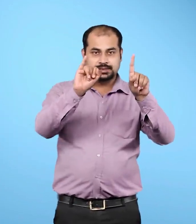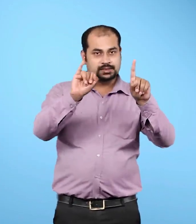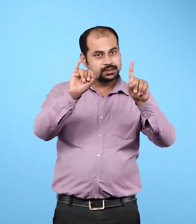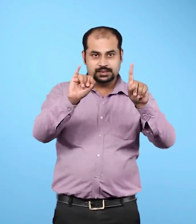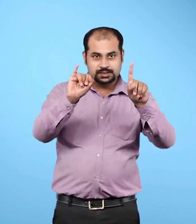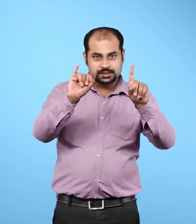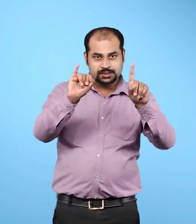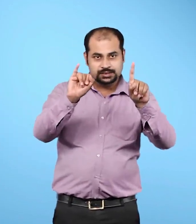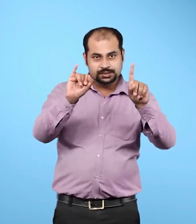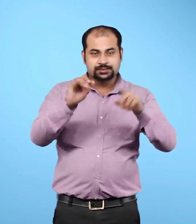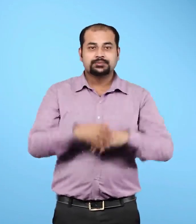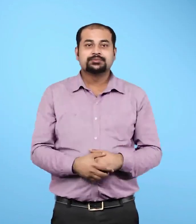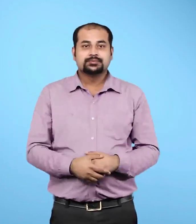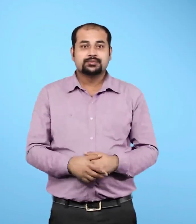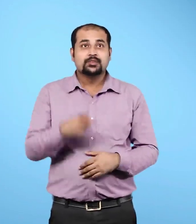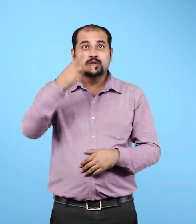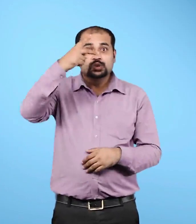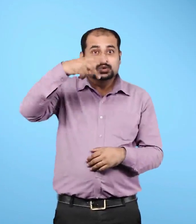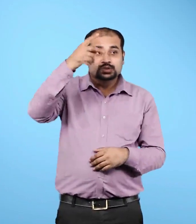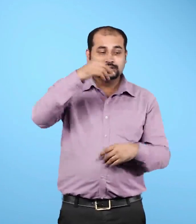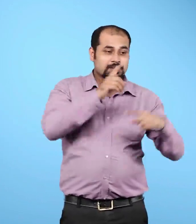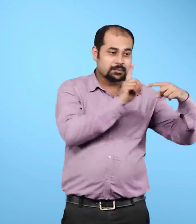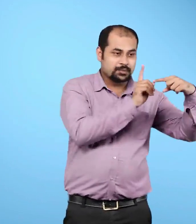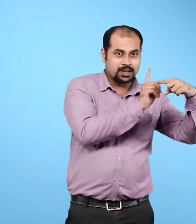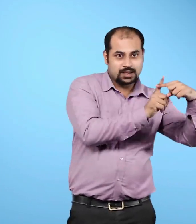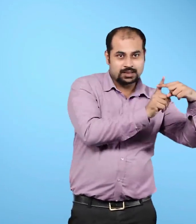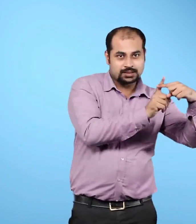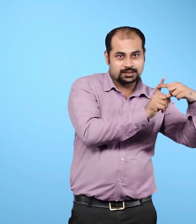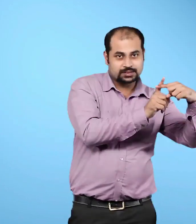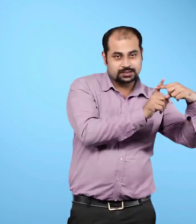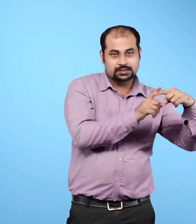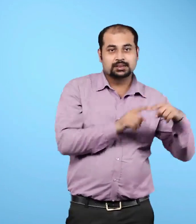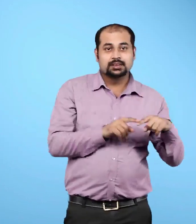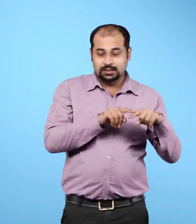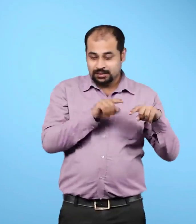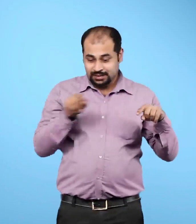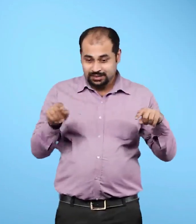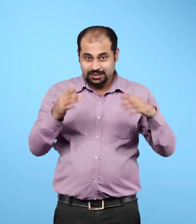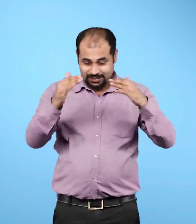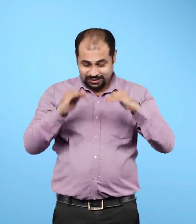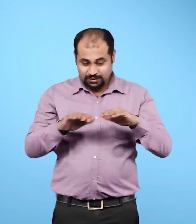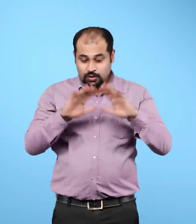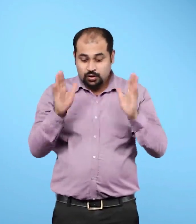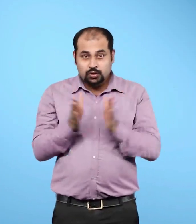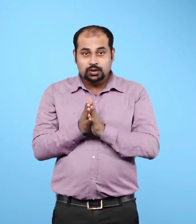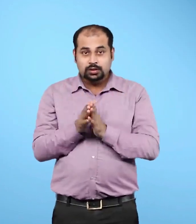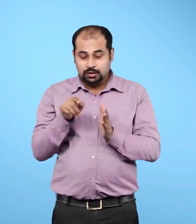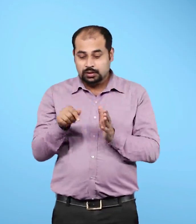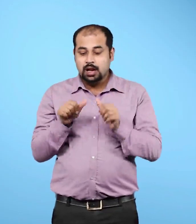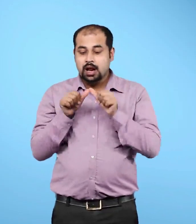2, number 6 is written. And there is plus sign in front of number 1. Row 3 has